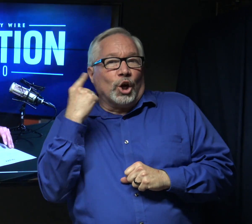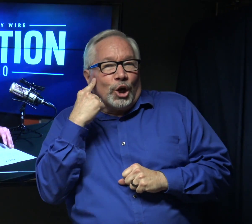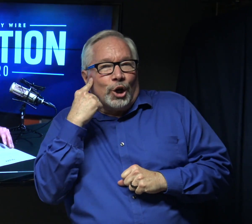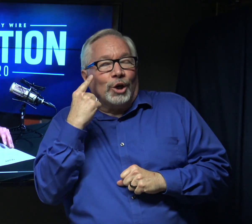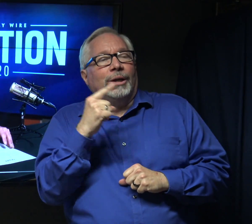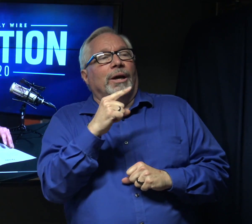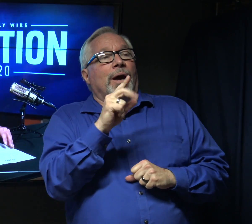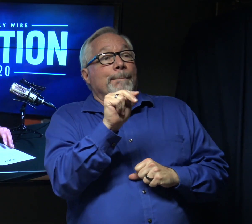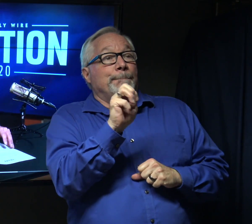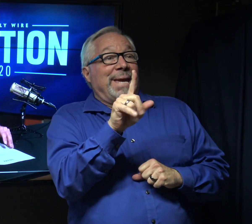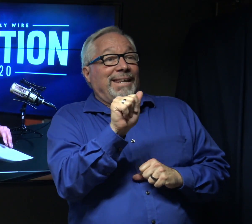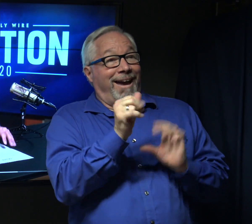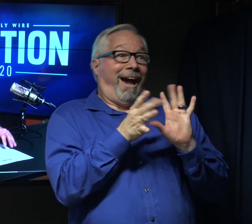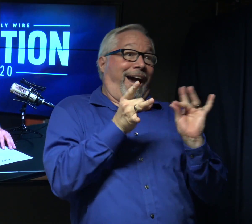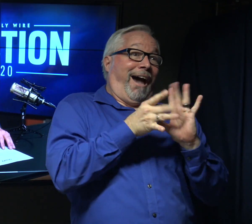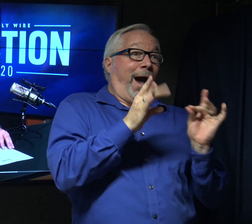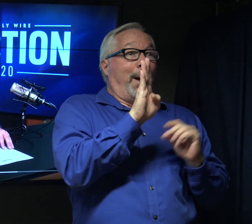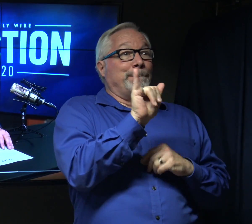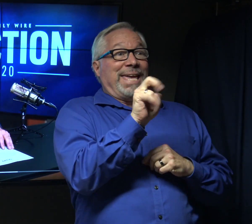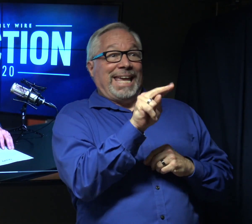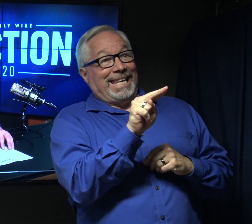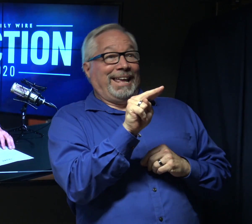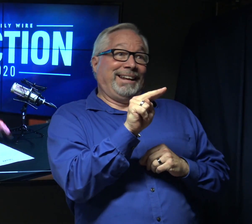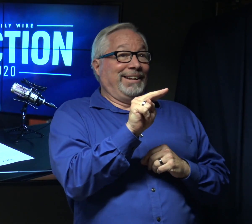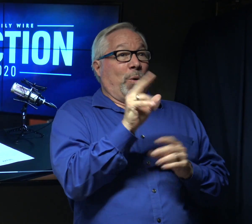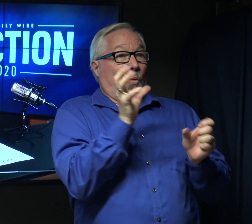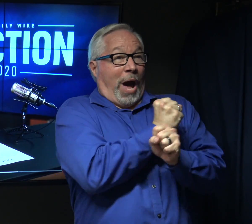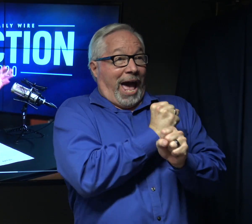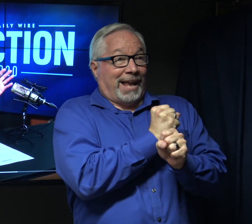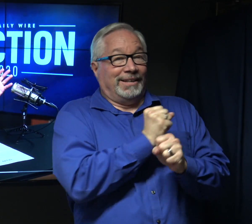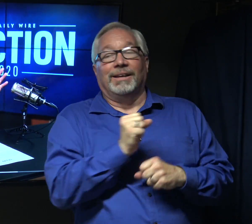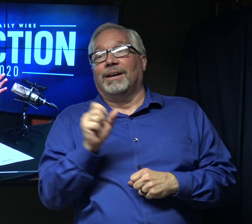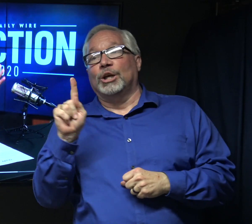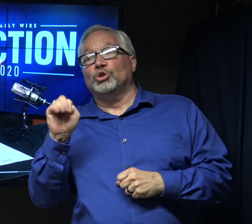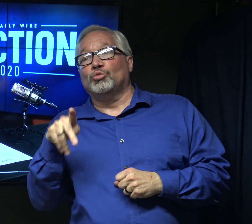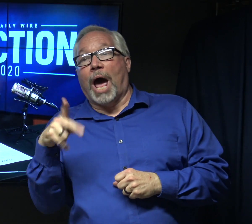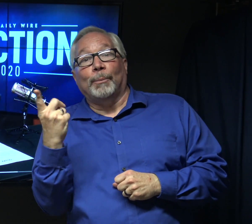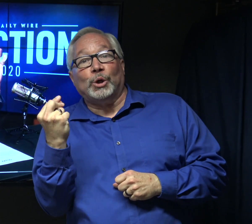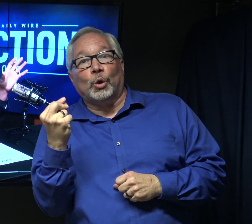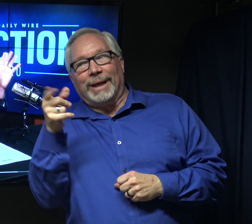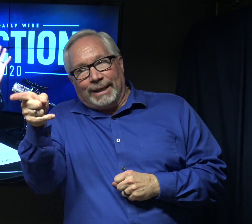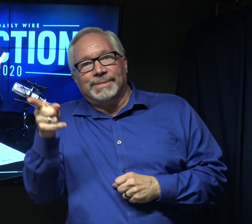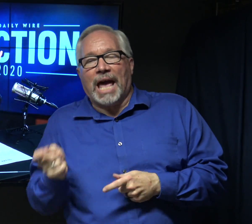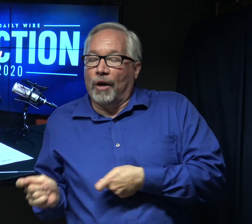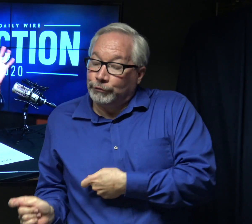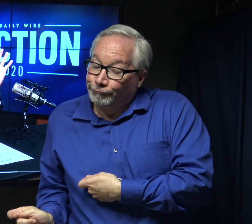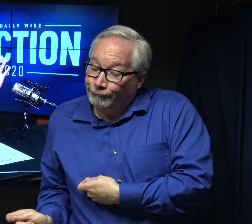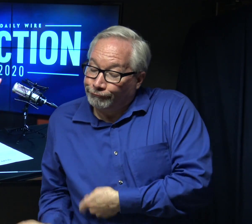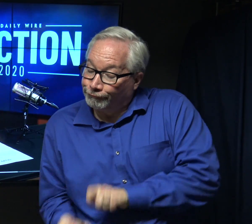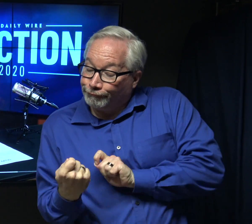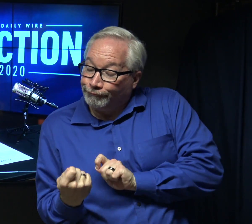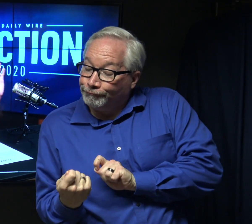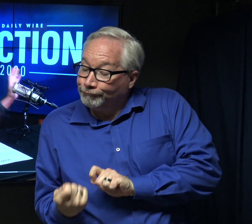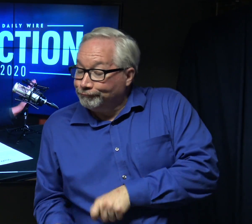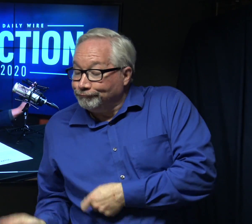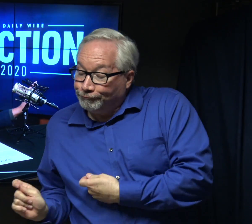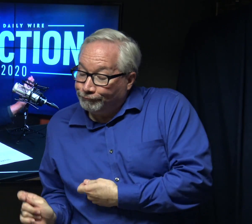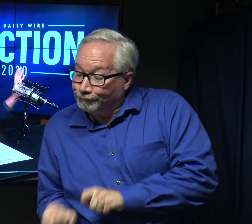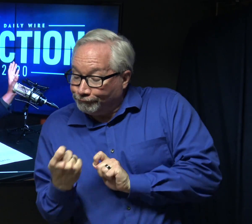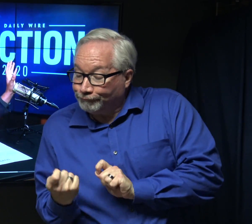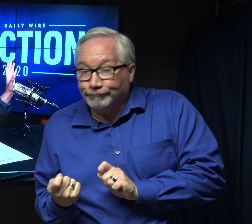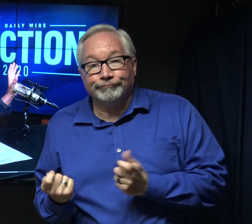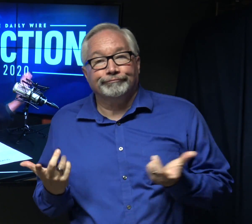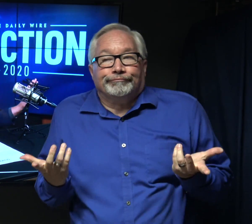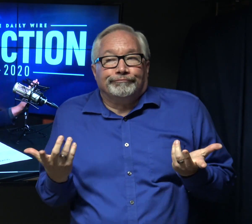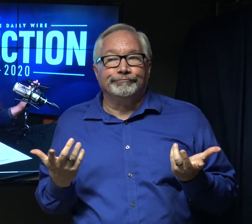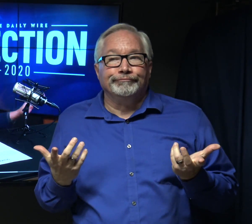media were making this decision. And I think that tone actually is important to recognize for how the